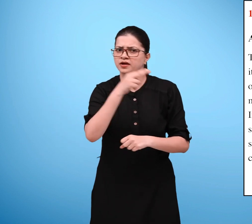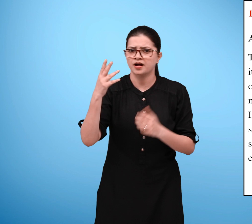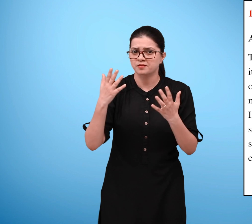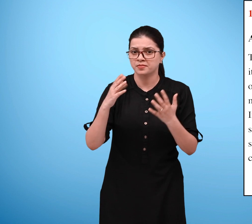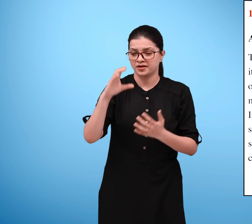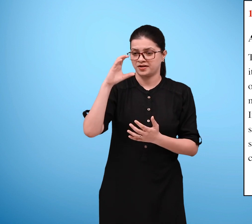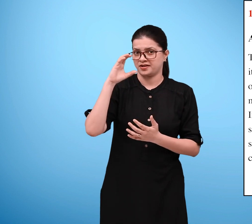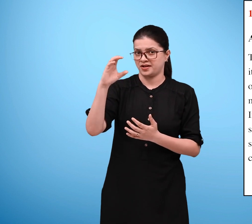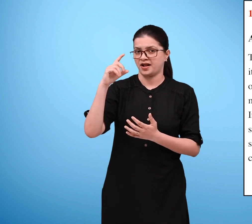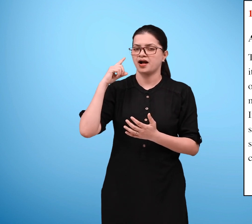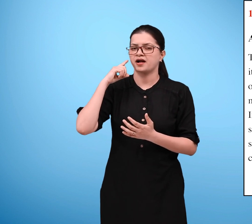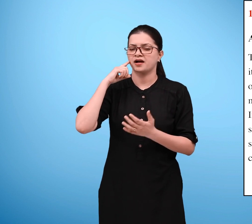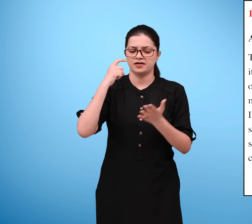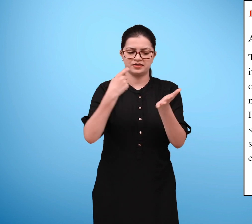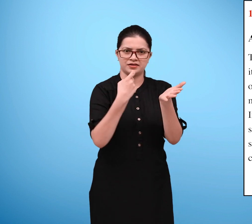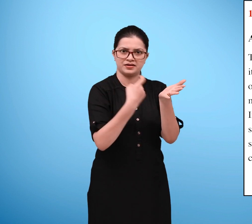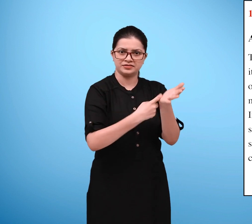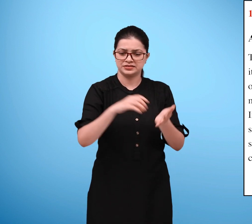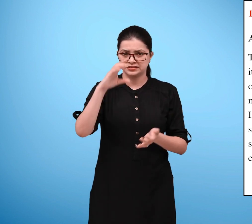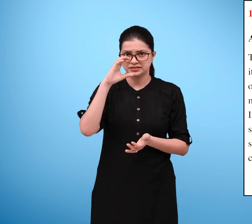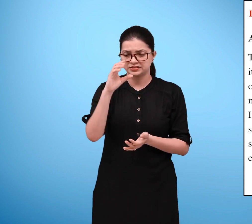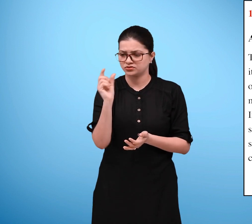This type of motion is called circular motion.